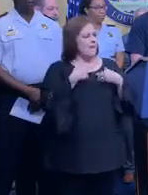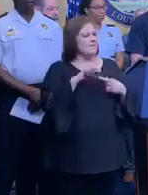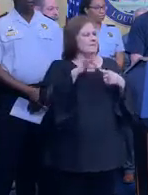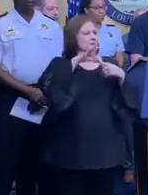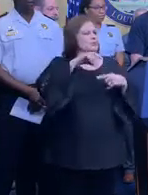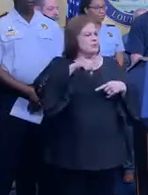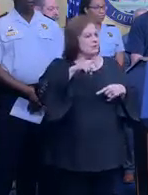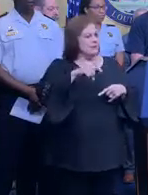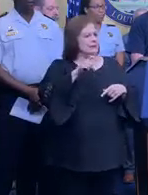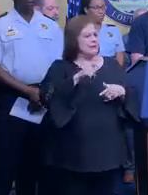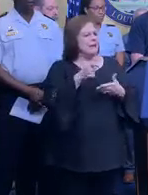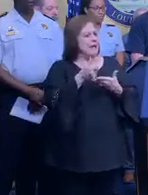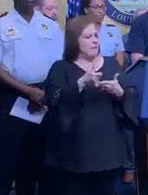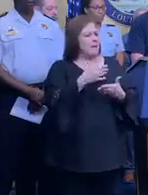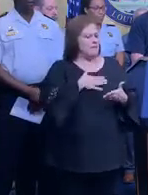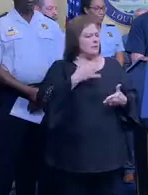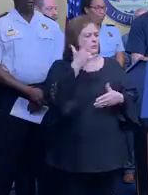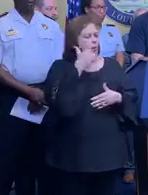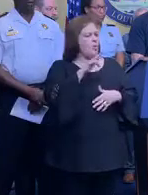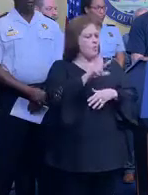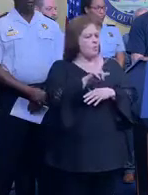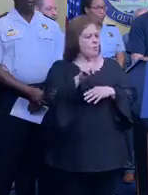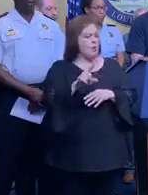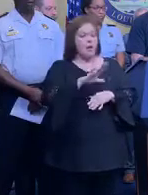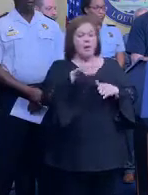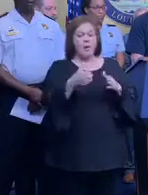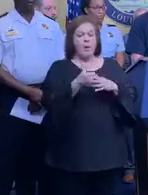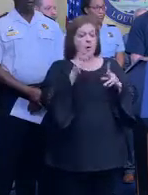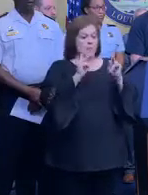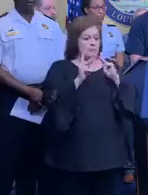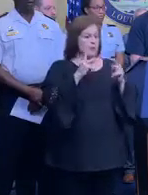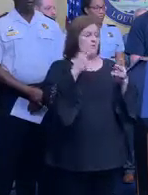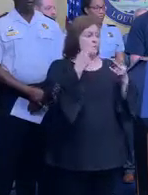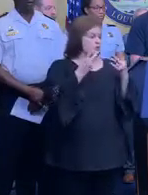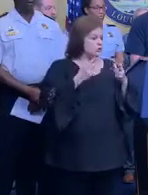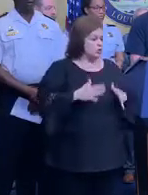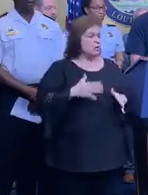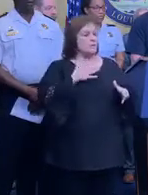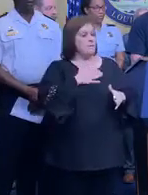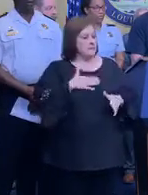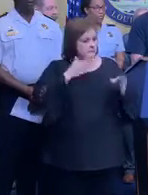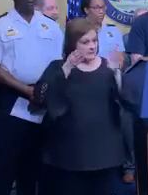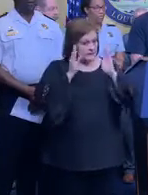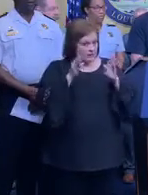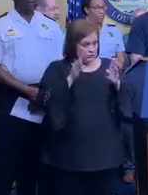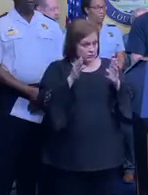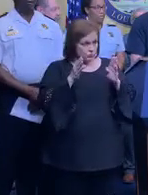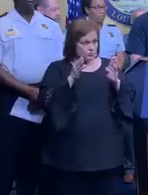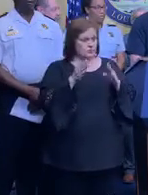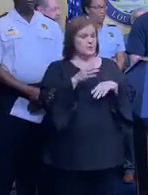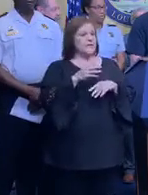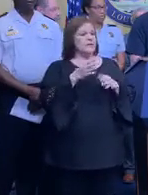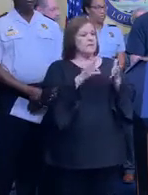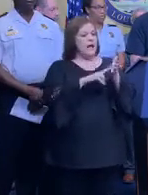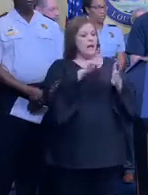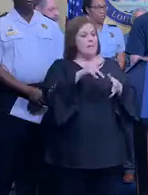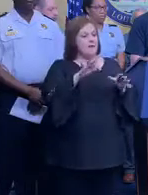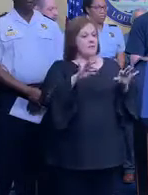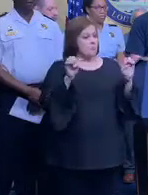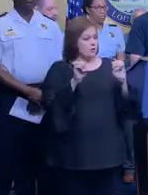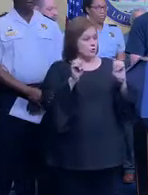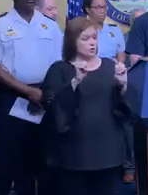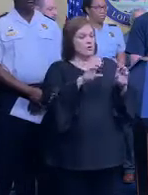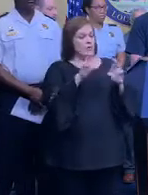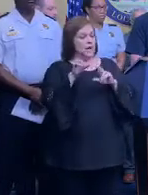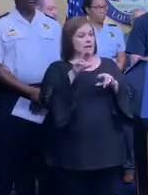need assistance. All residents and visitors should stay connected and pay attention throughout the duration of the storm. Sign up for emergency alerts